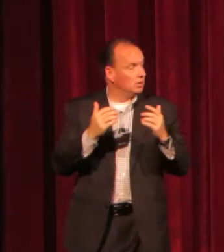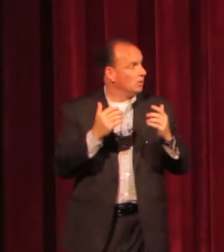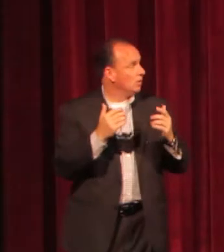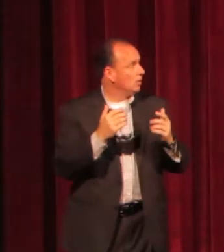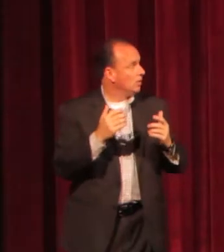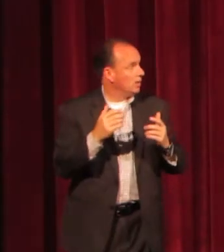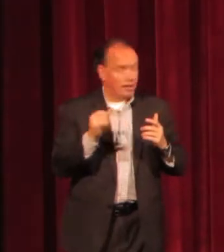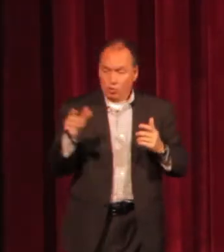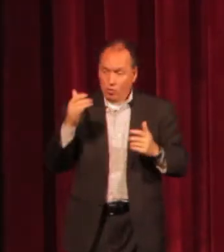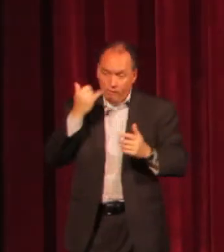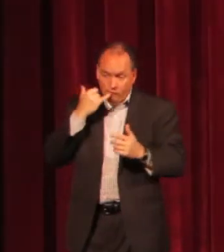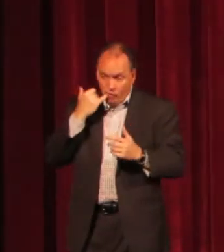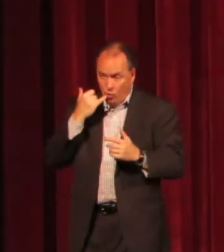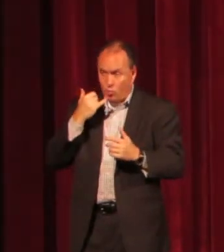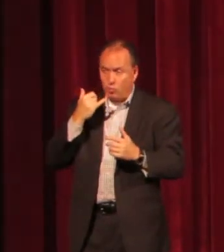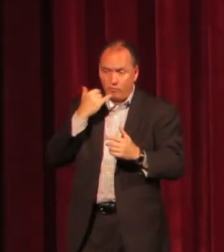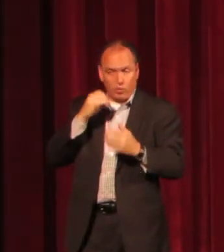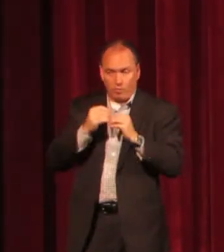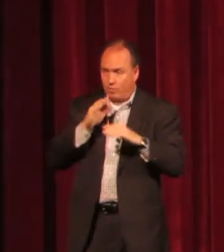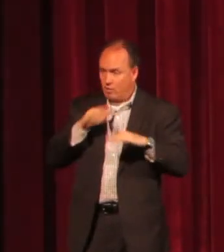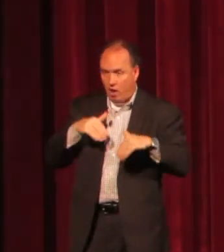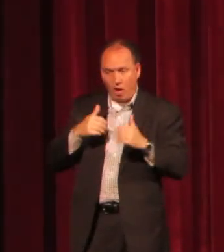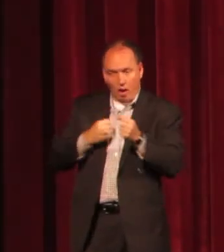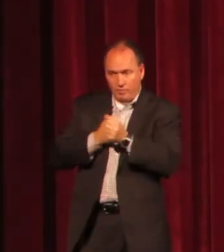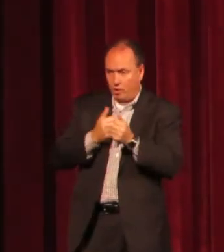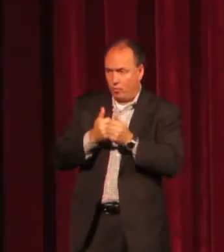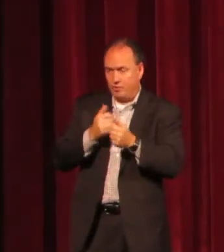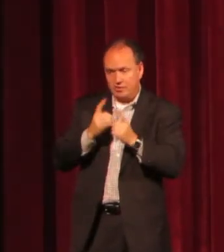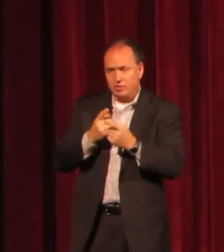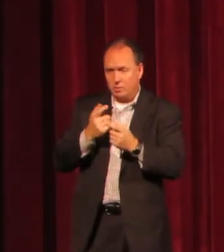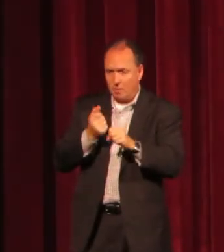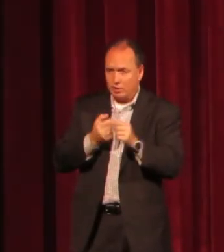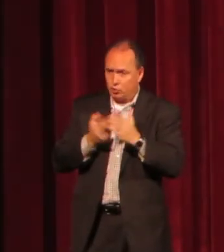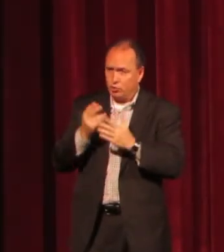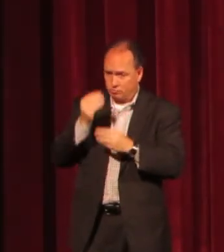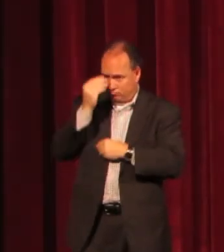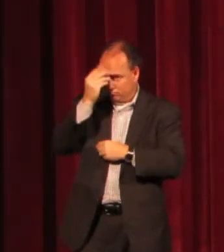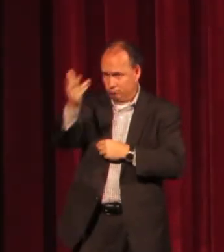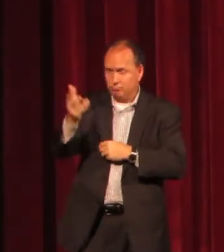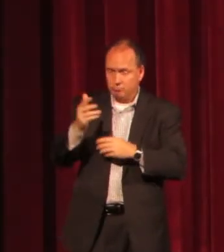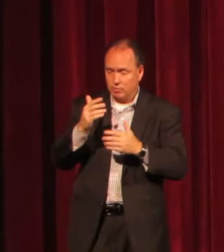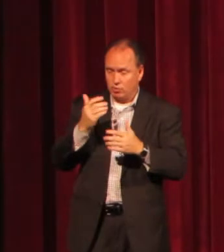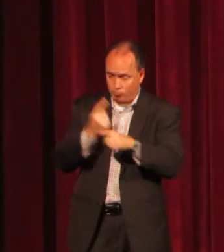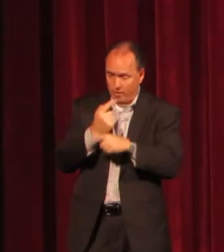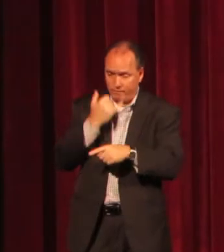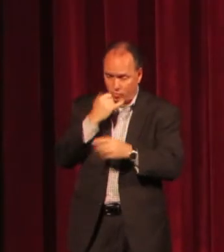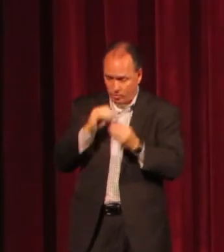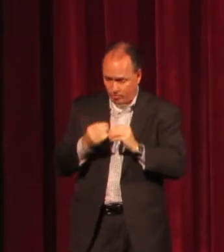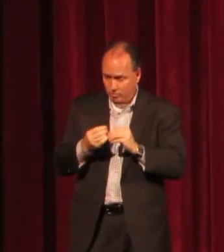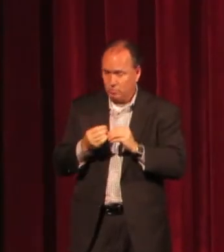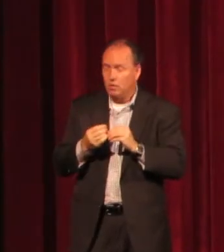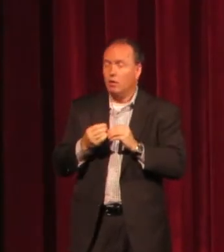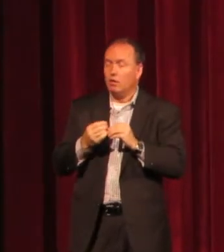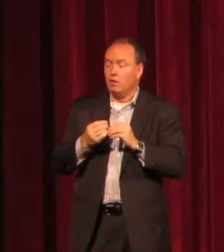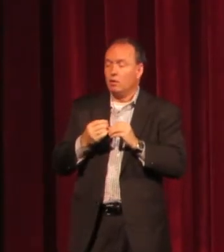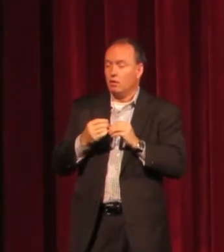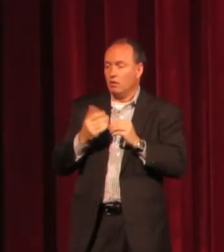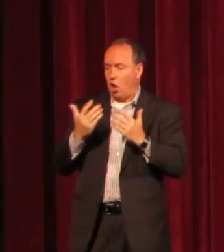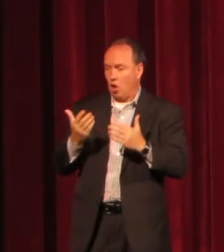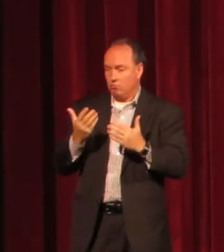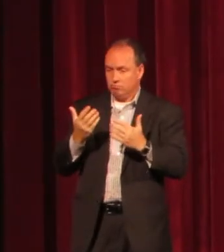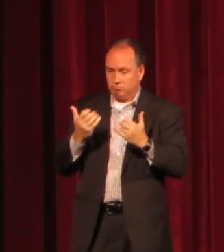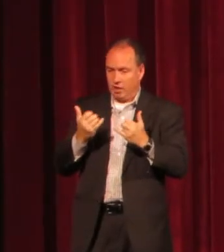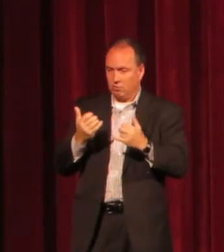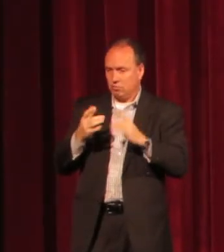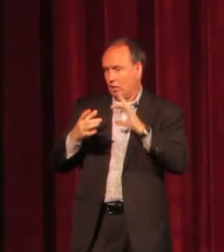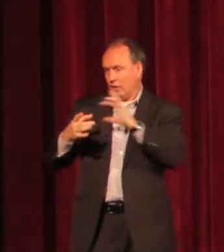said, if your phone number isn't updated with the district, please make sure that you do that. It's very important. As well as if you're not already